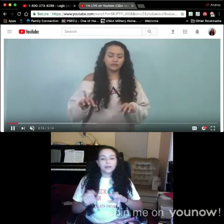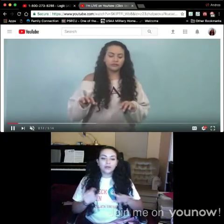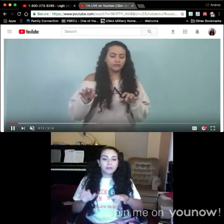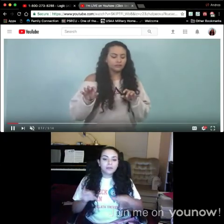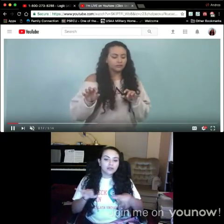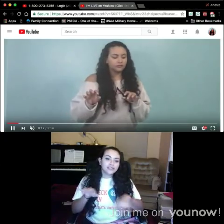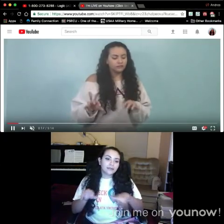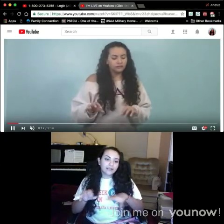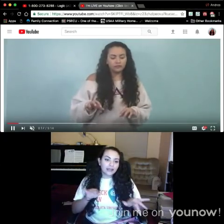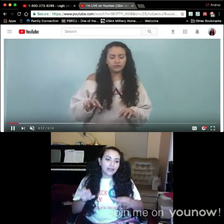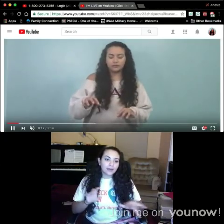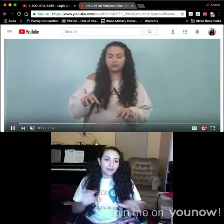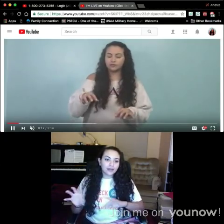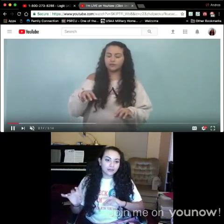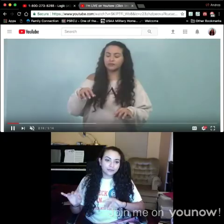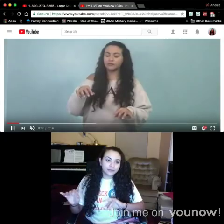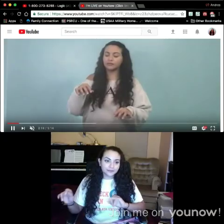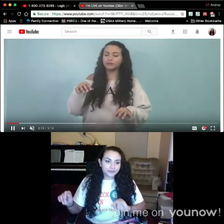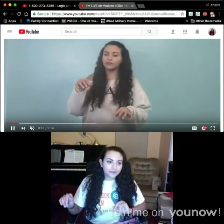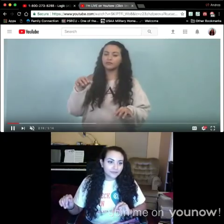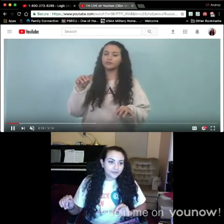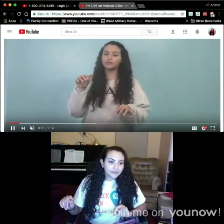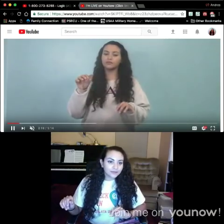Blue, blue, blue, piano stuff. Yeah, yeah, yeah, piano.